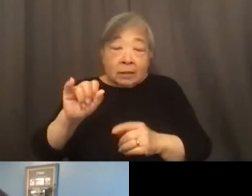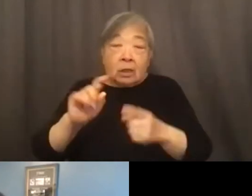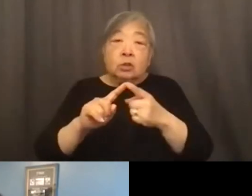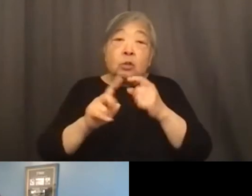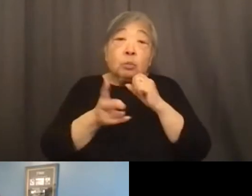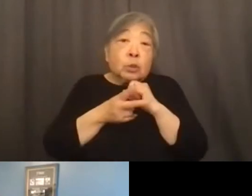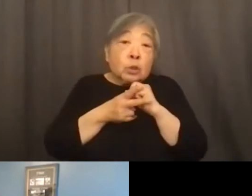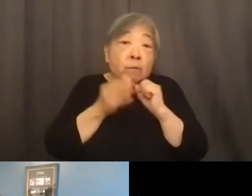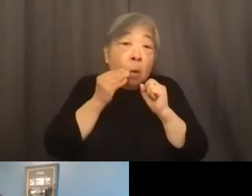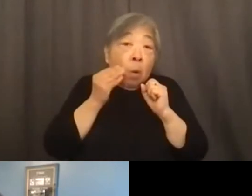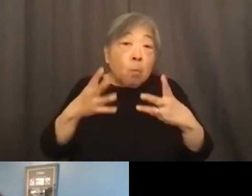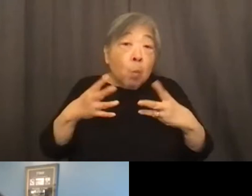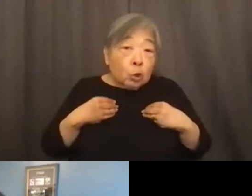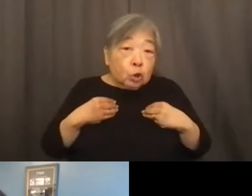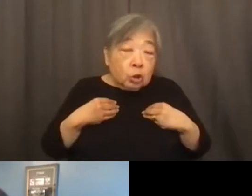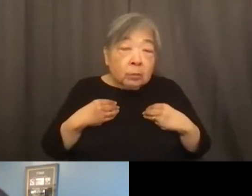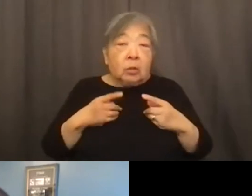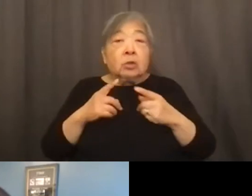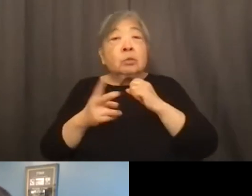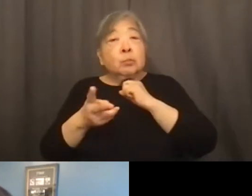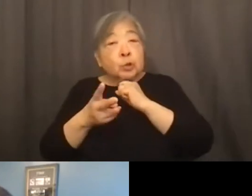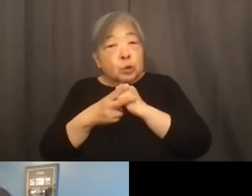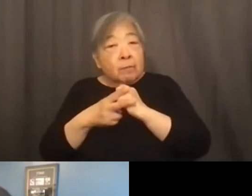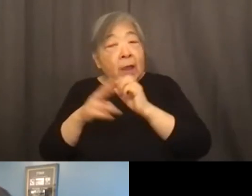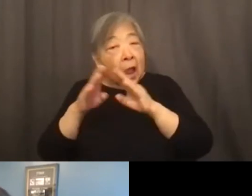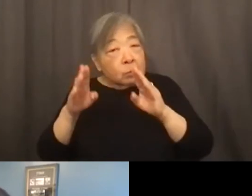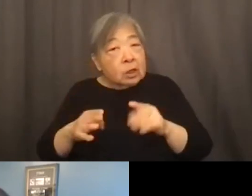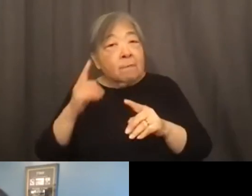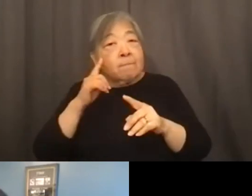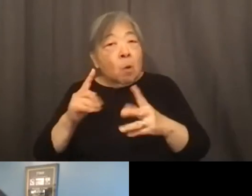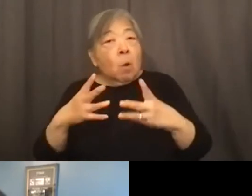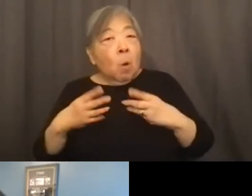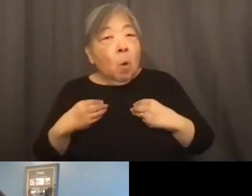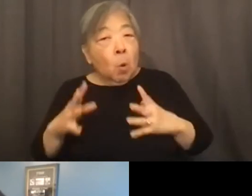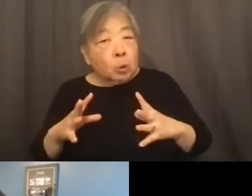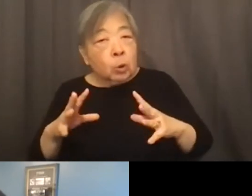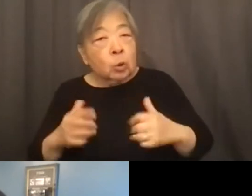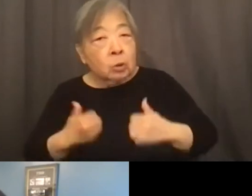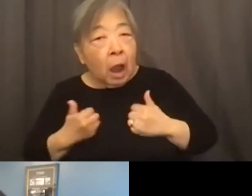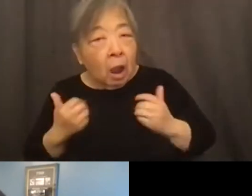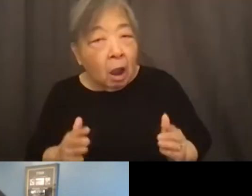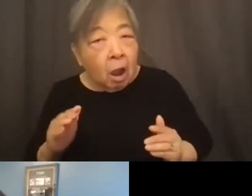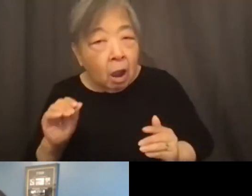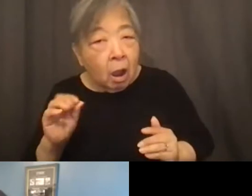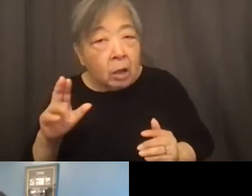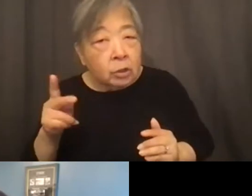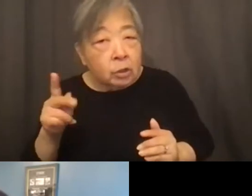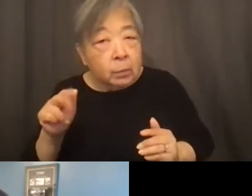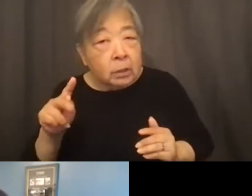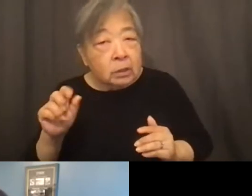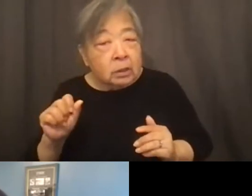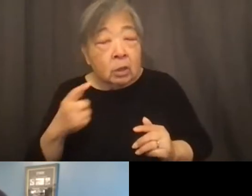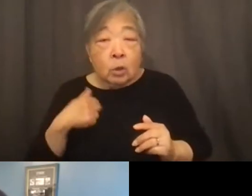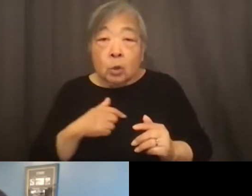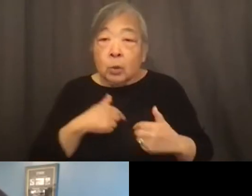to preserve housing for owner occupants and we have a number